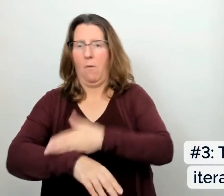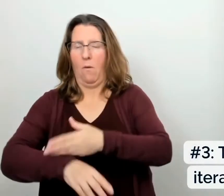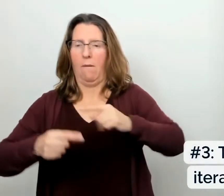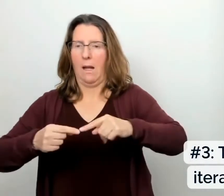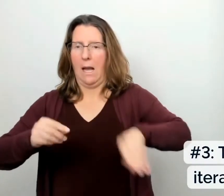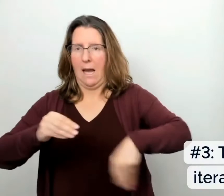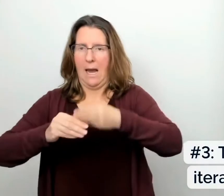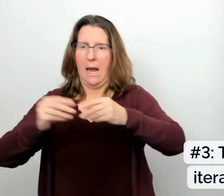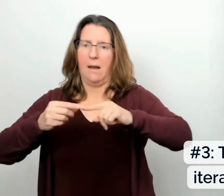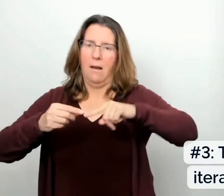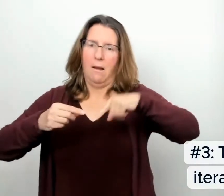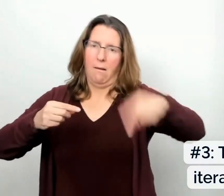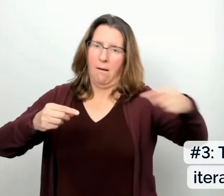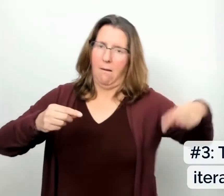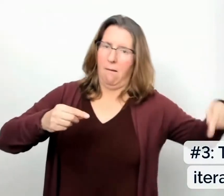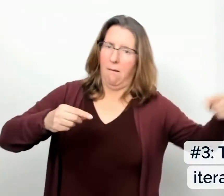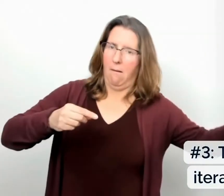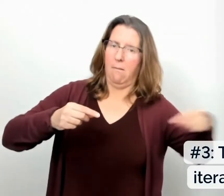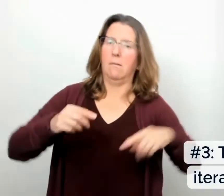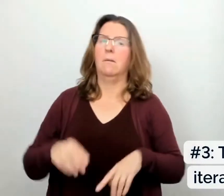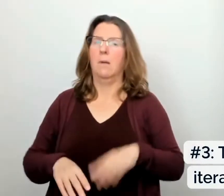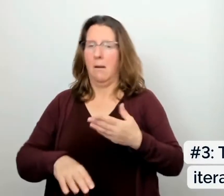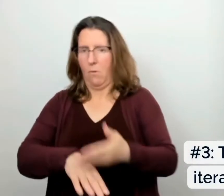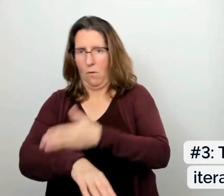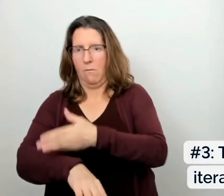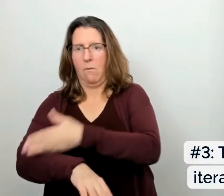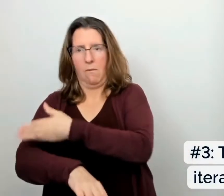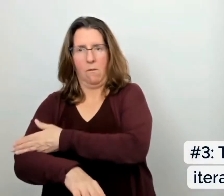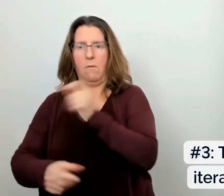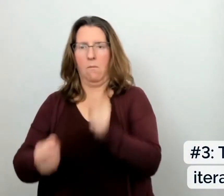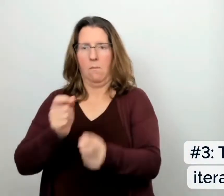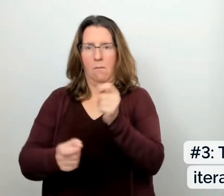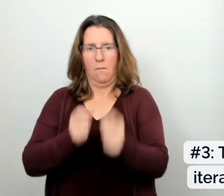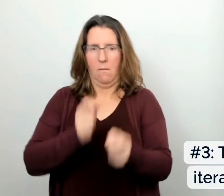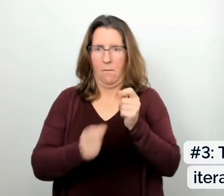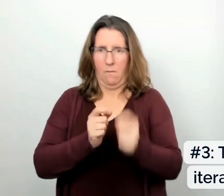and continue in this process of learning and improving understanding.